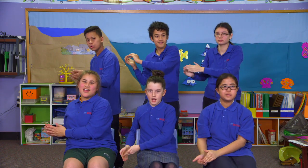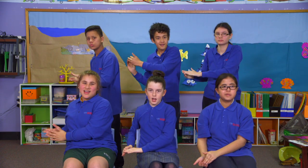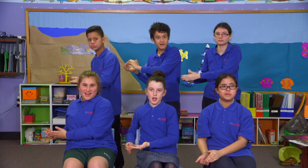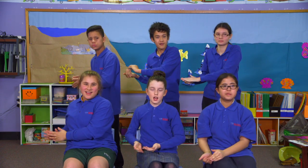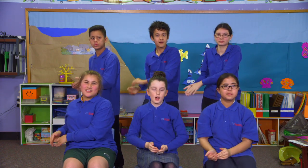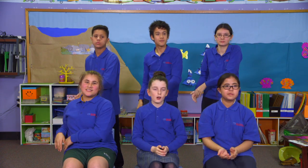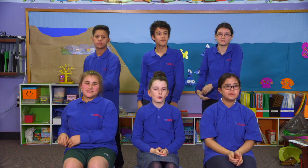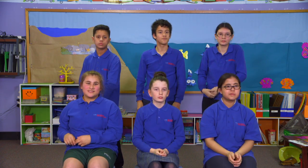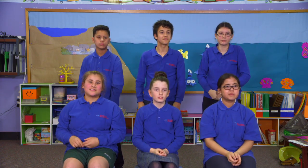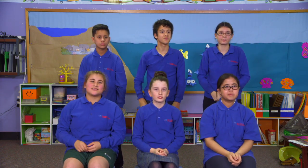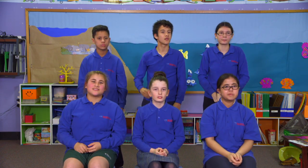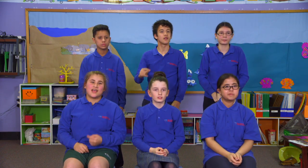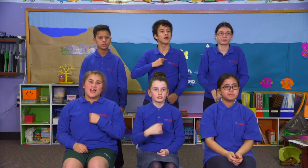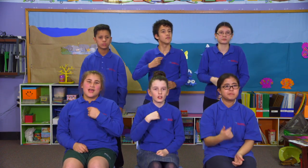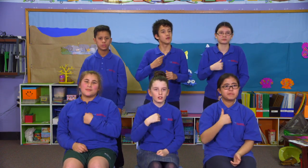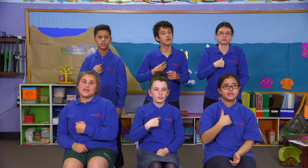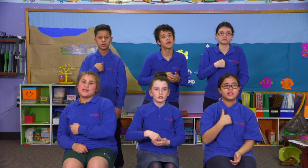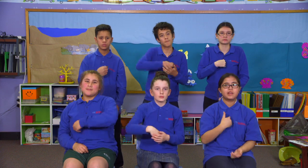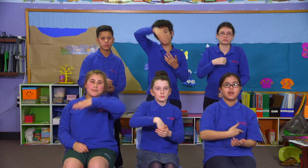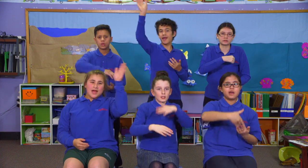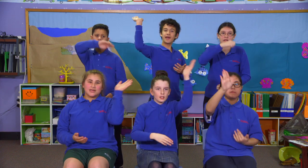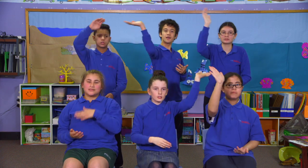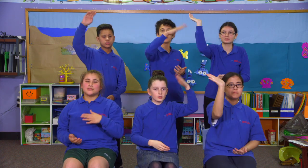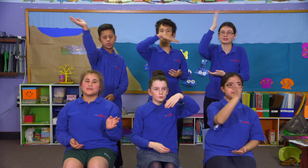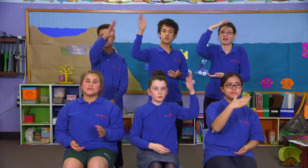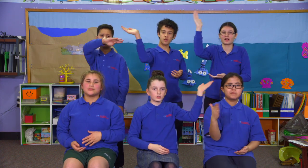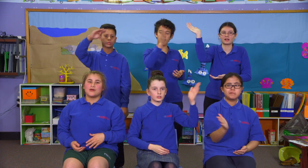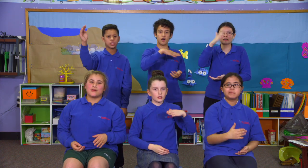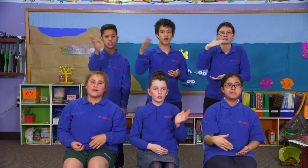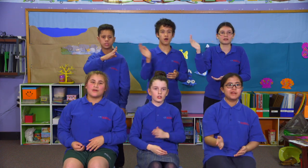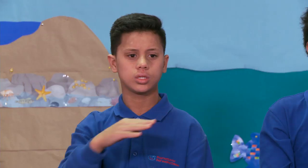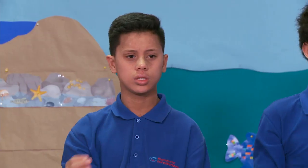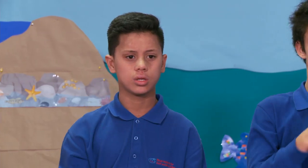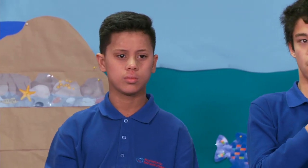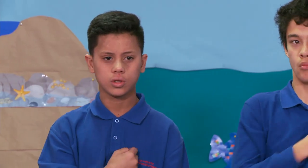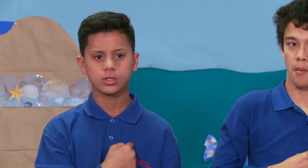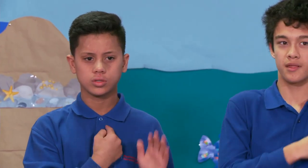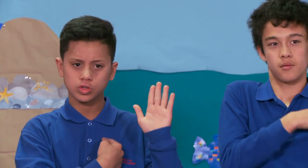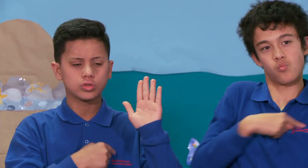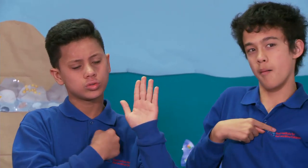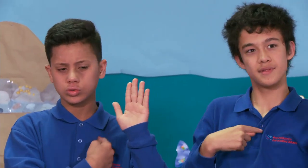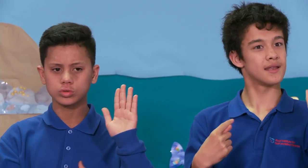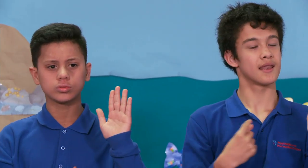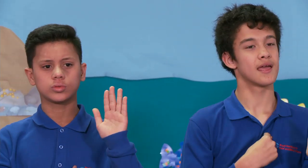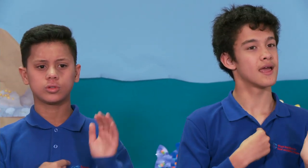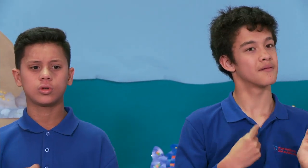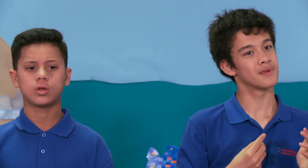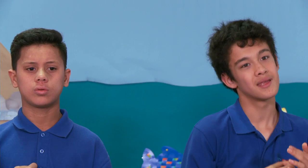town. Let me paint you a song, if you promise, promise. Let